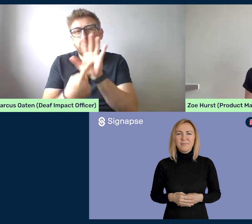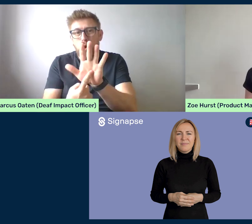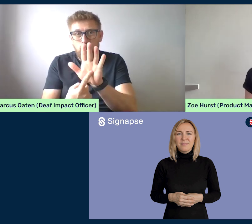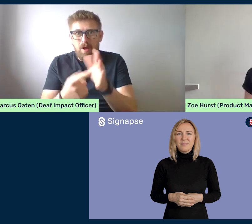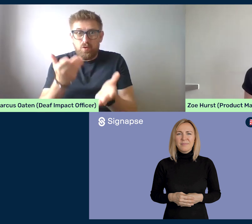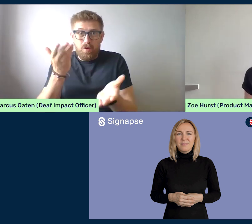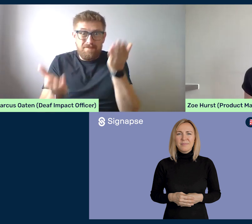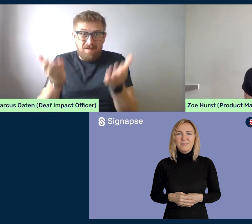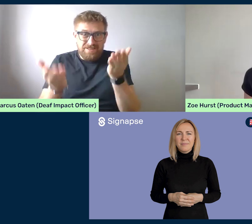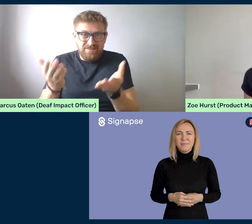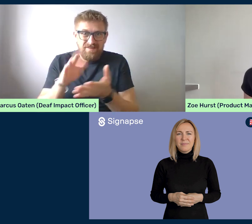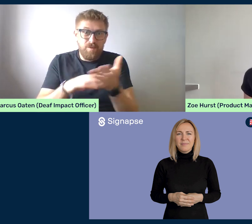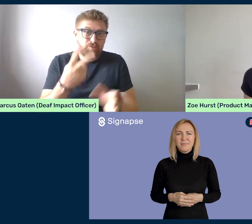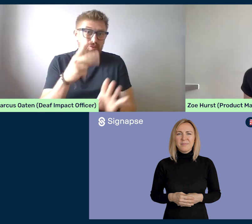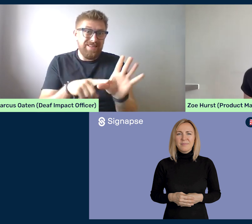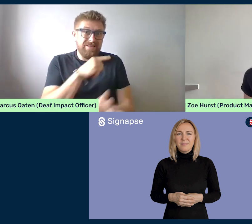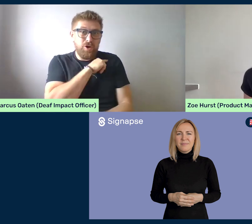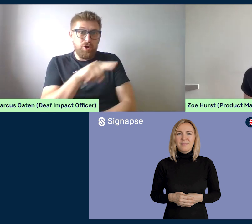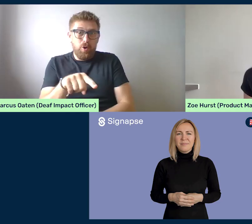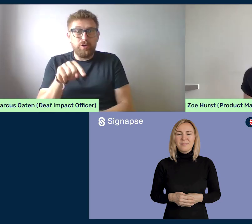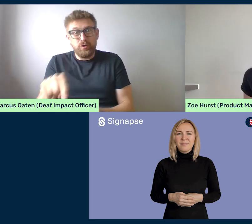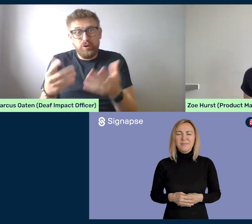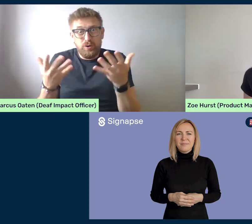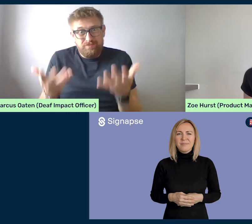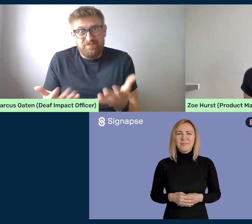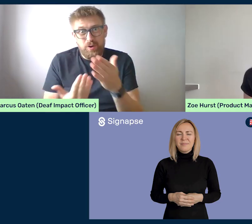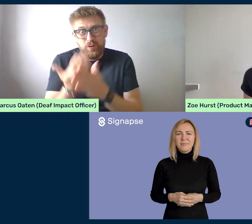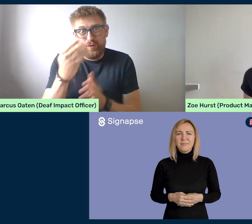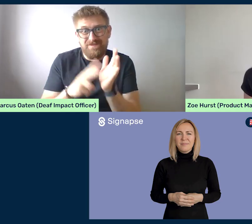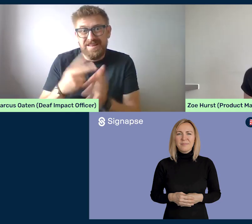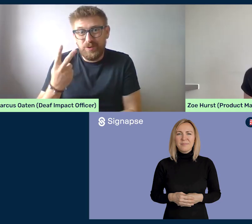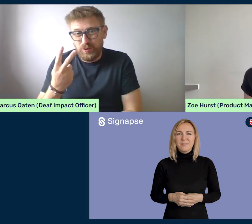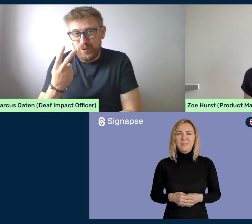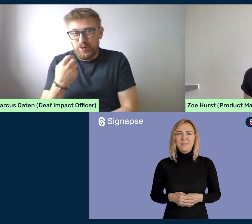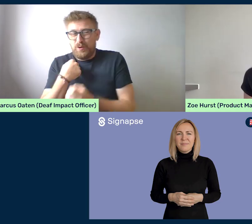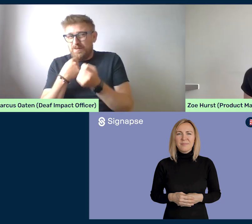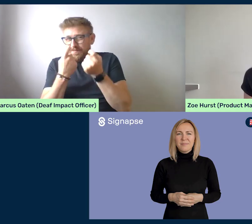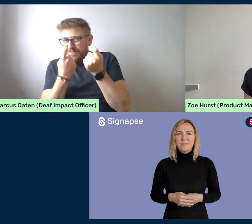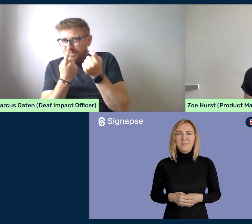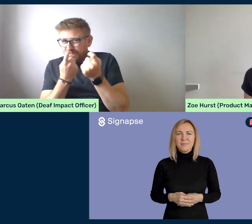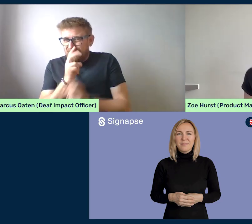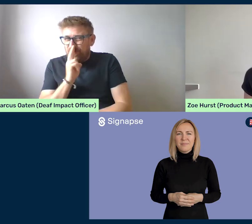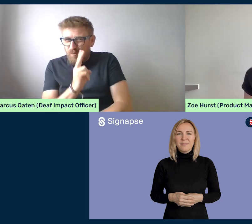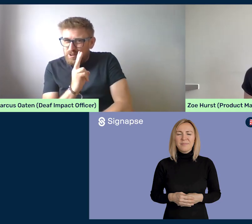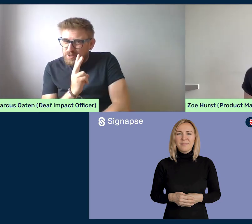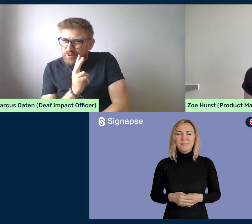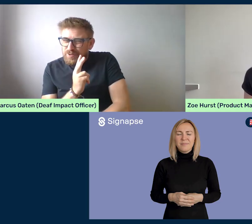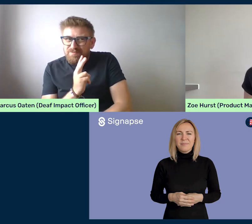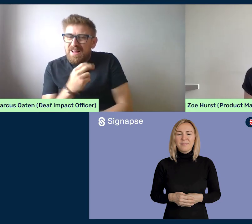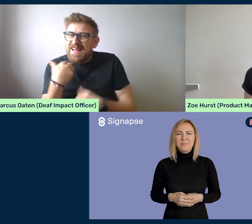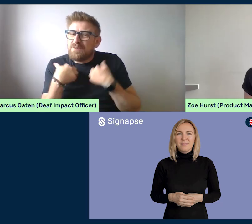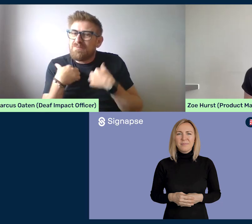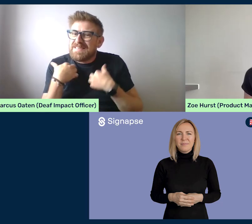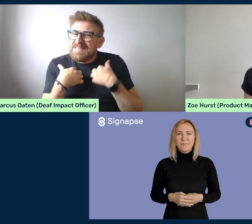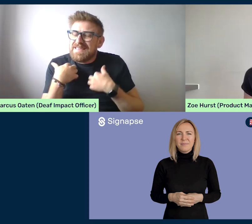Yeah. expressions when we actually showed them the comparison of the first model to the version 2. I